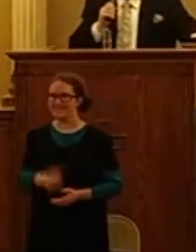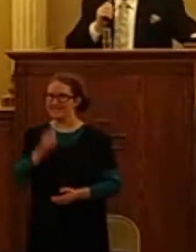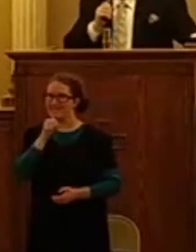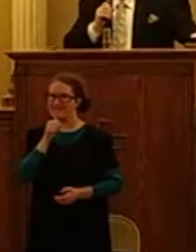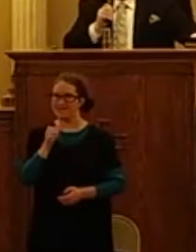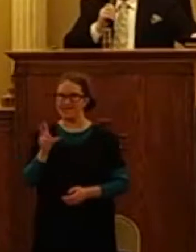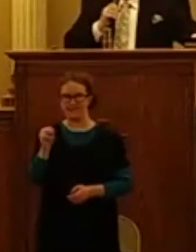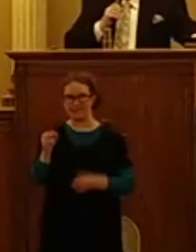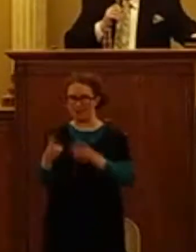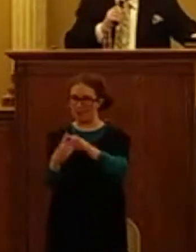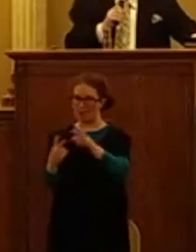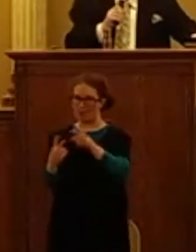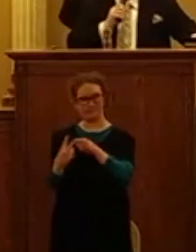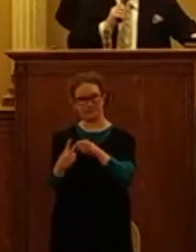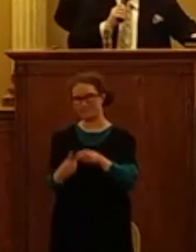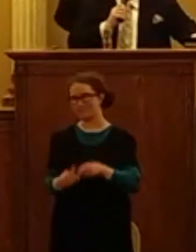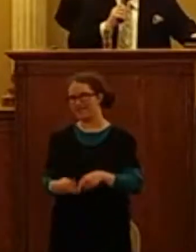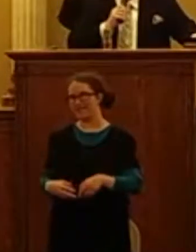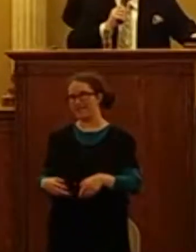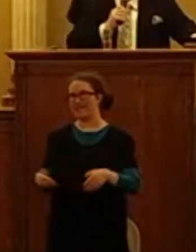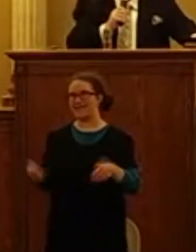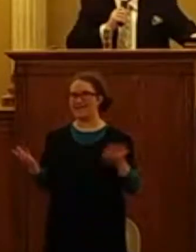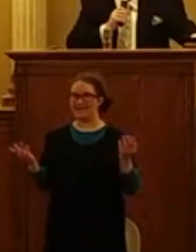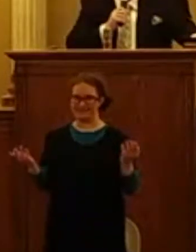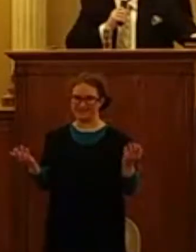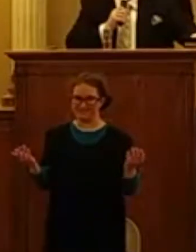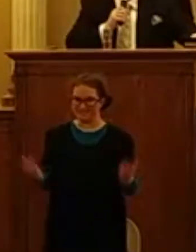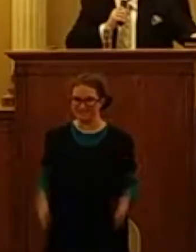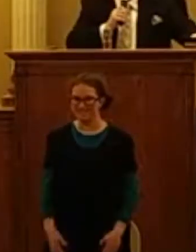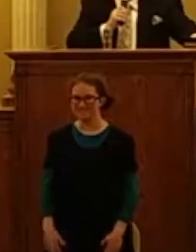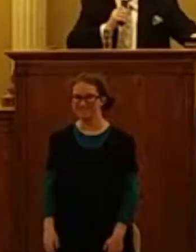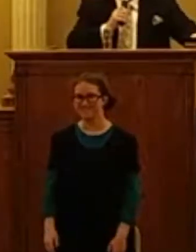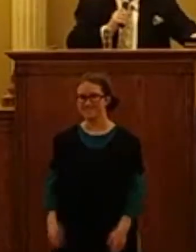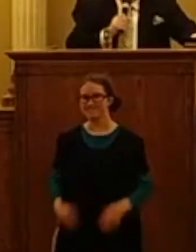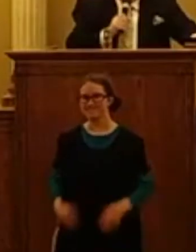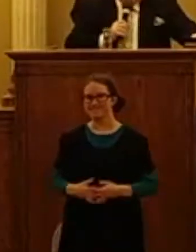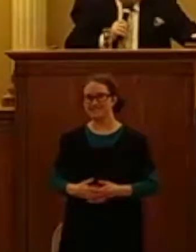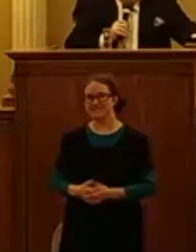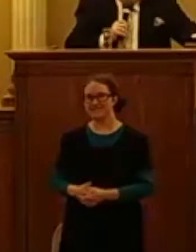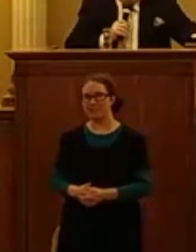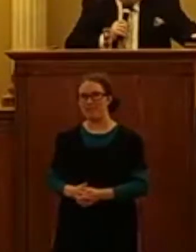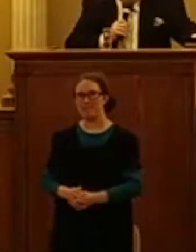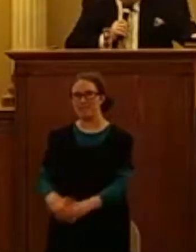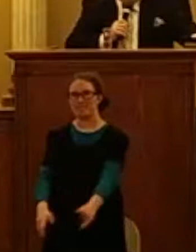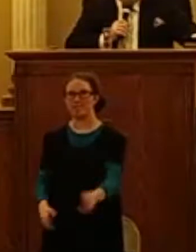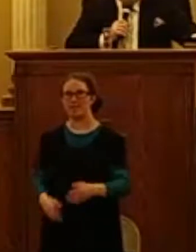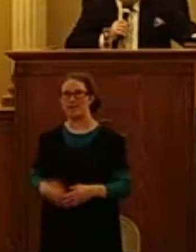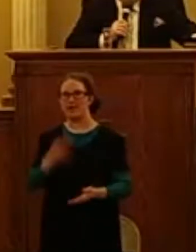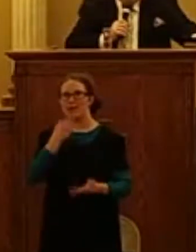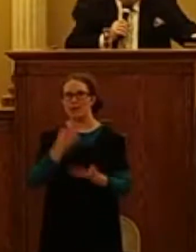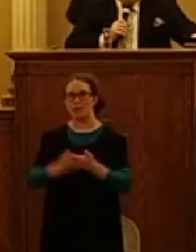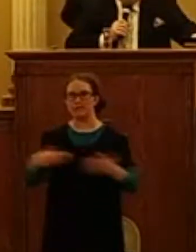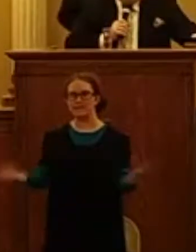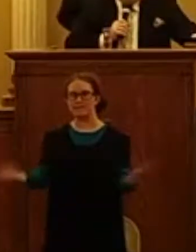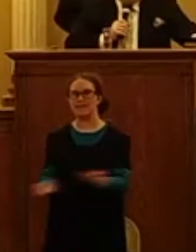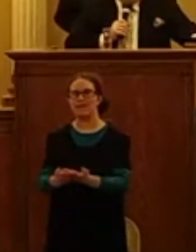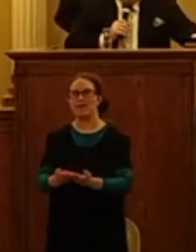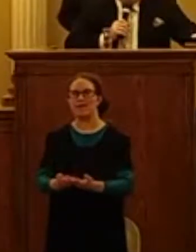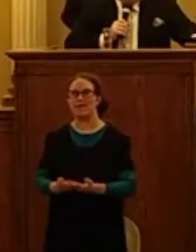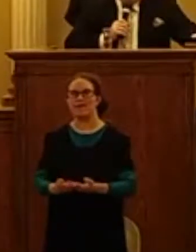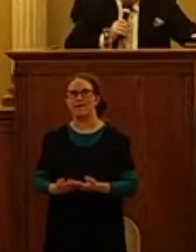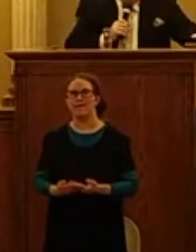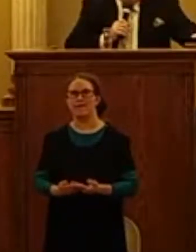She don't have a choice. It just comes natural. Amen. And it's so good to be